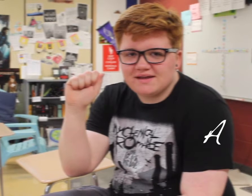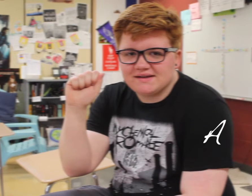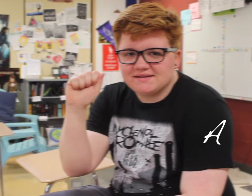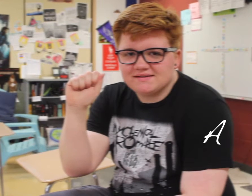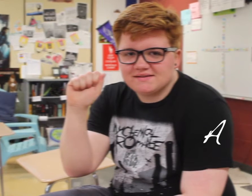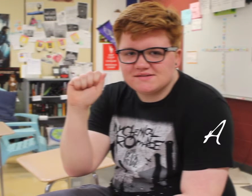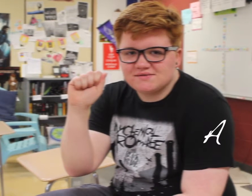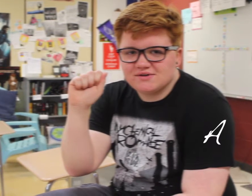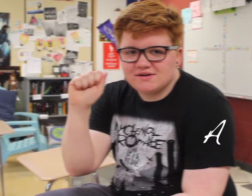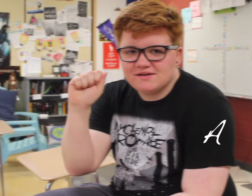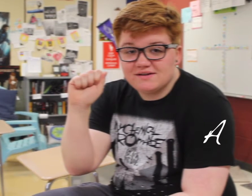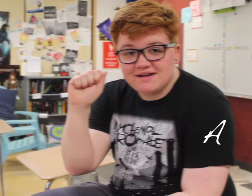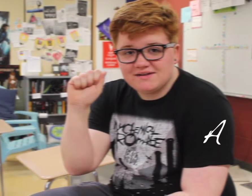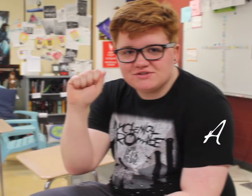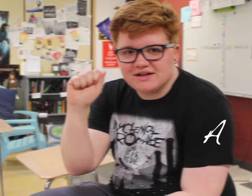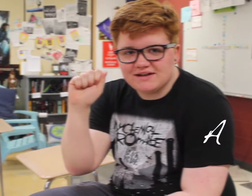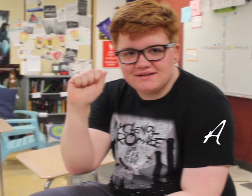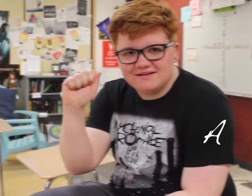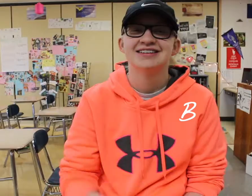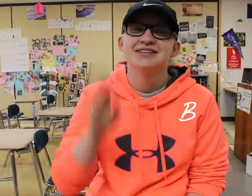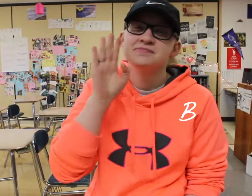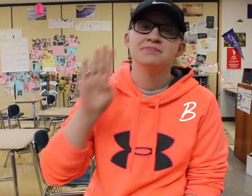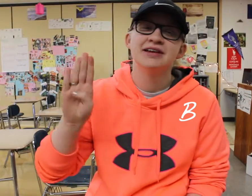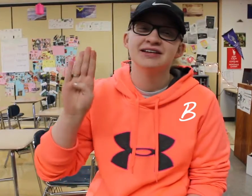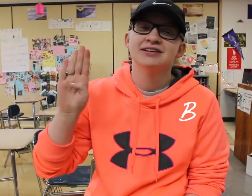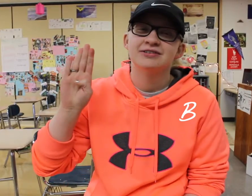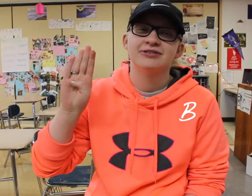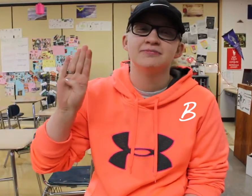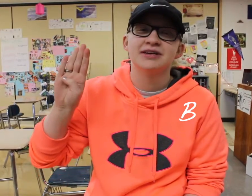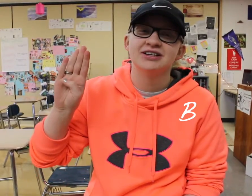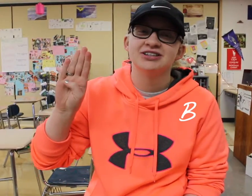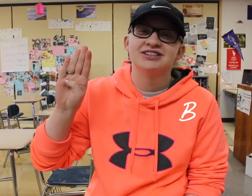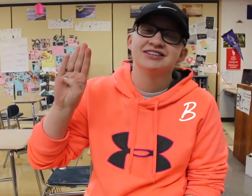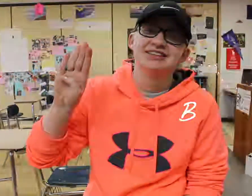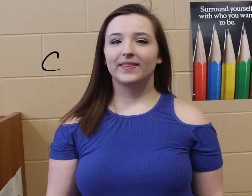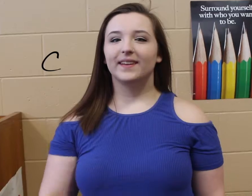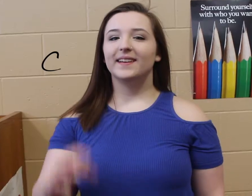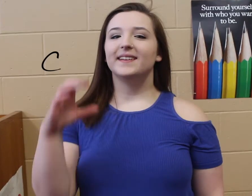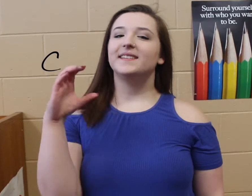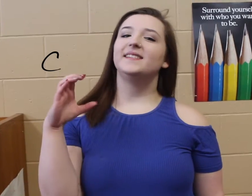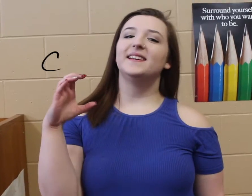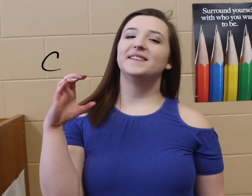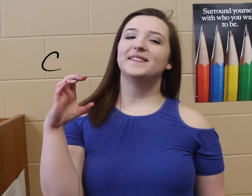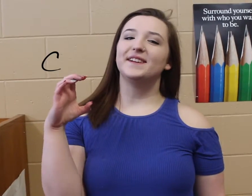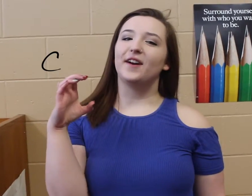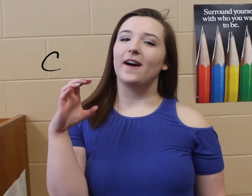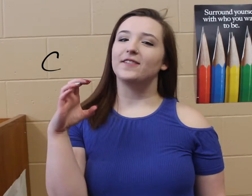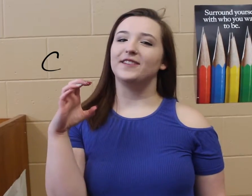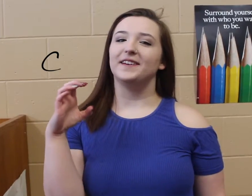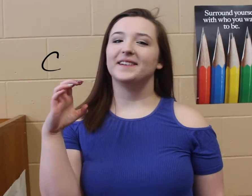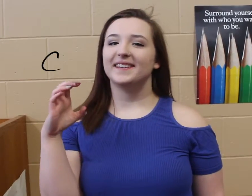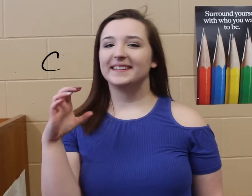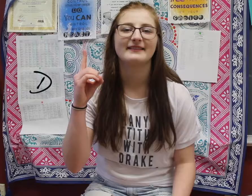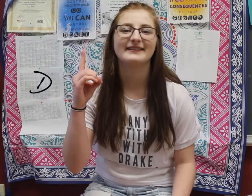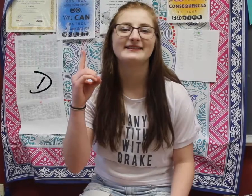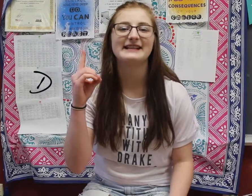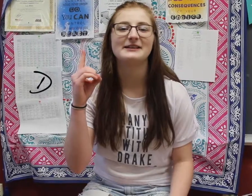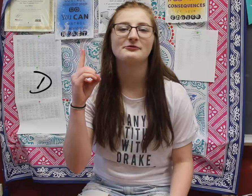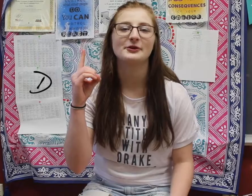A is for AJ. B for beach. C is in coffee. D for